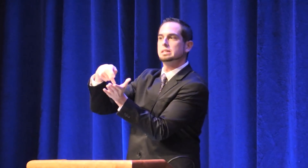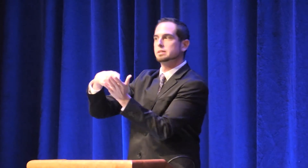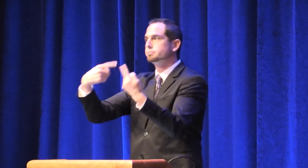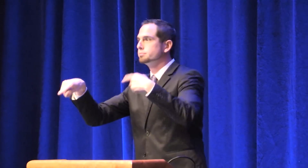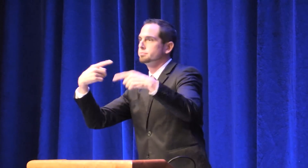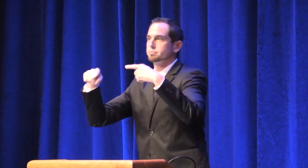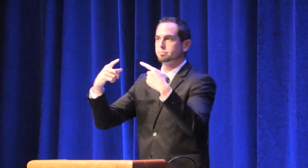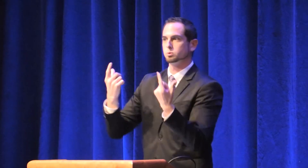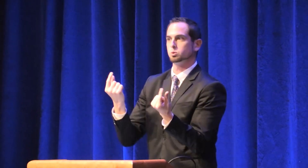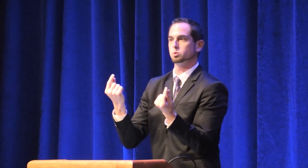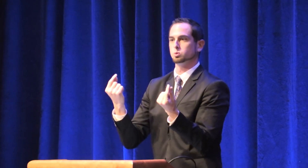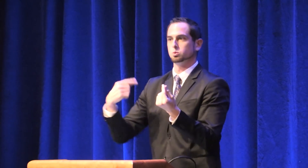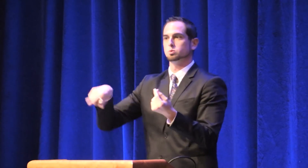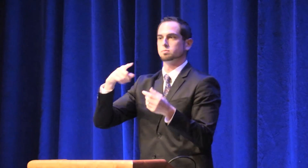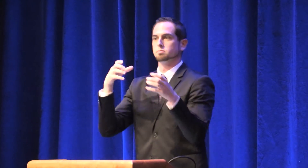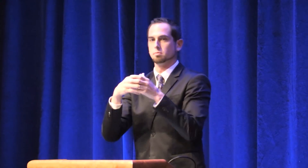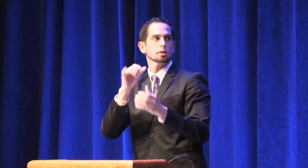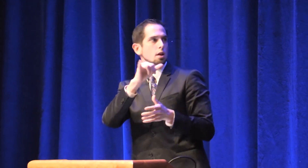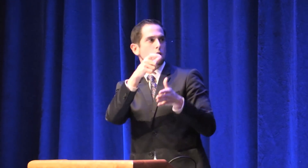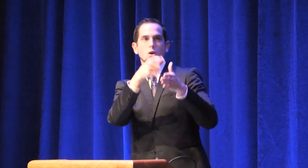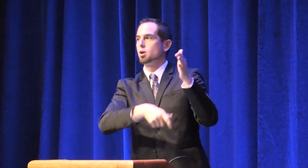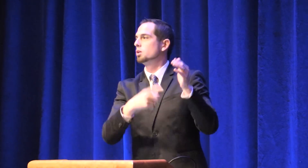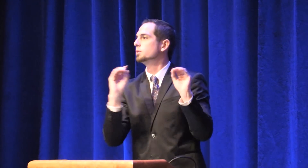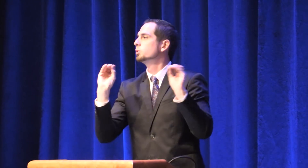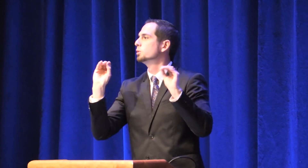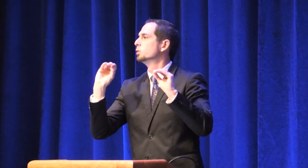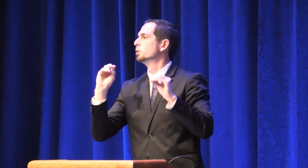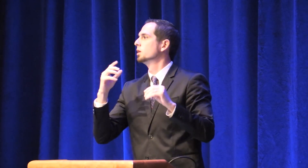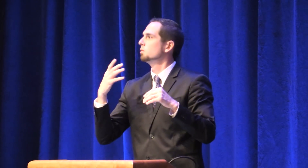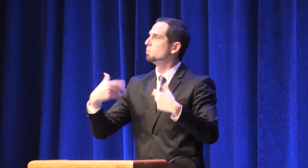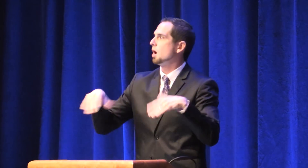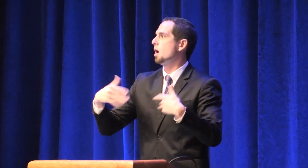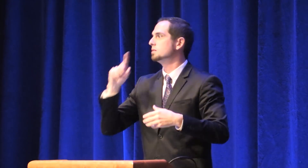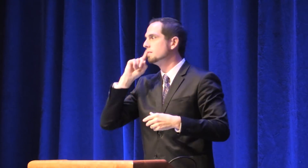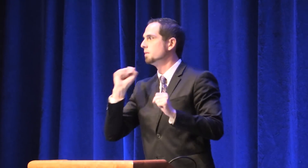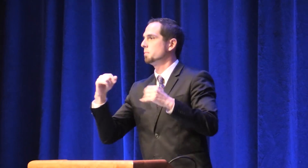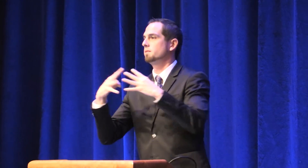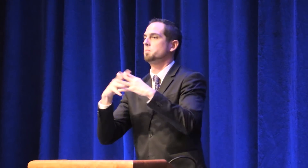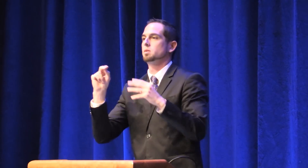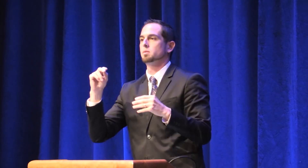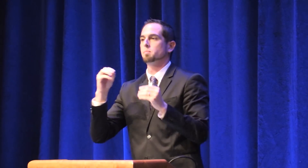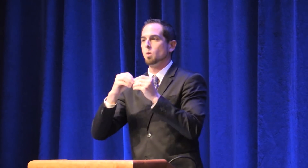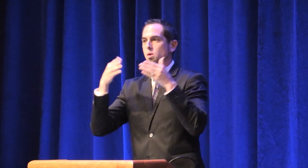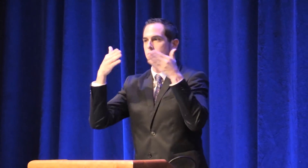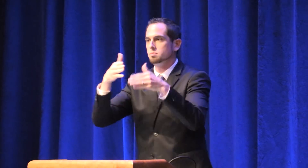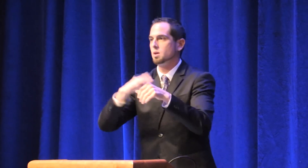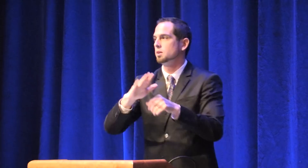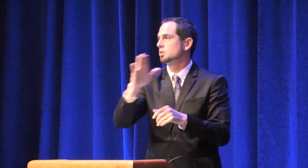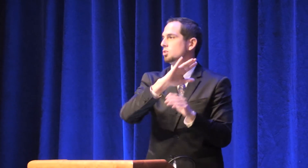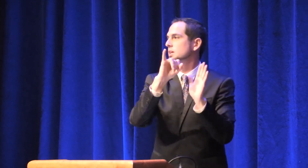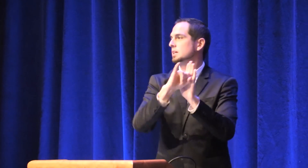talents are highlighted. America's only football team decides to do during the national anthem.